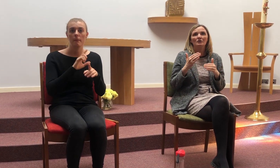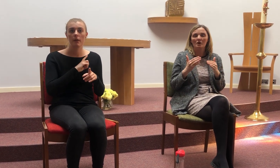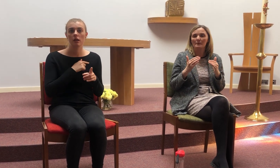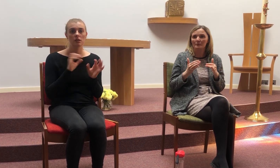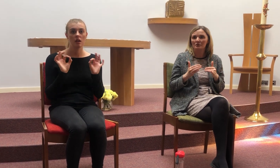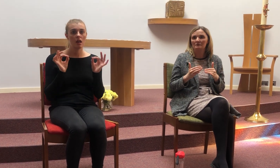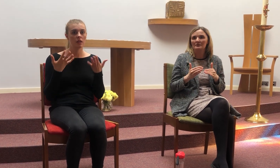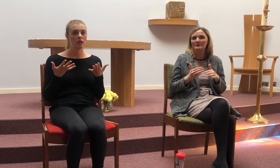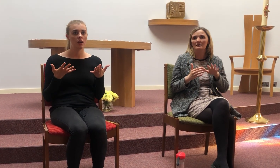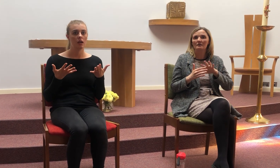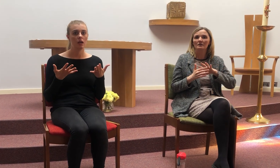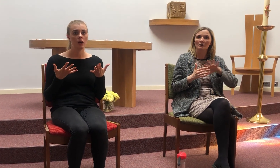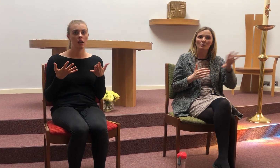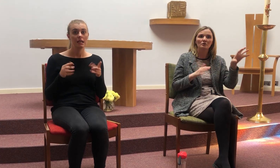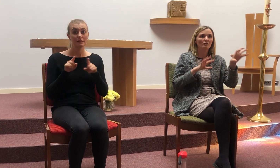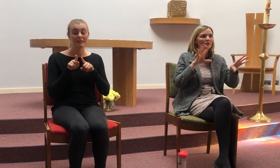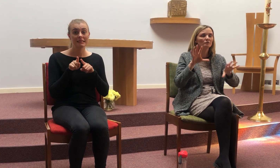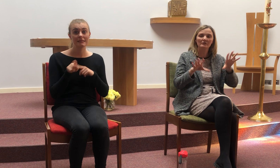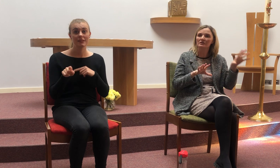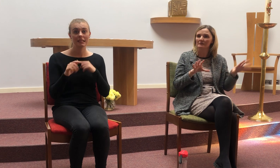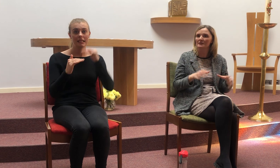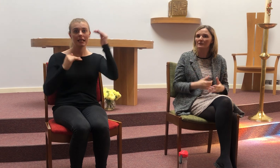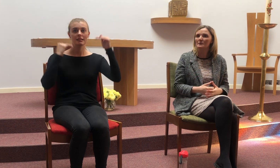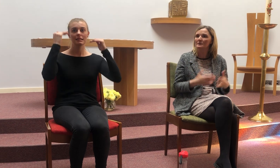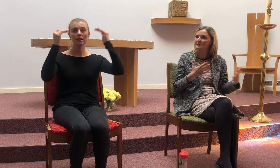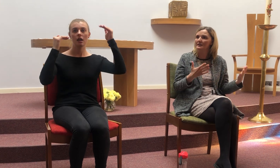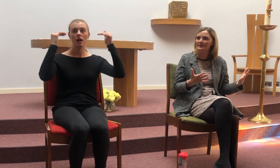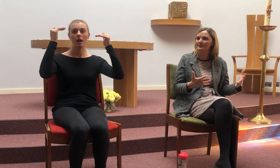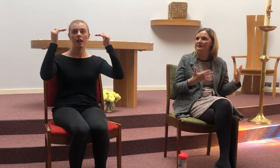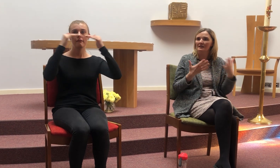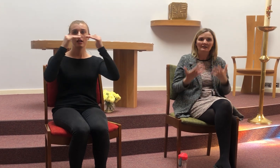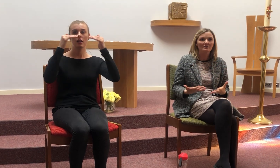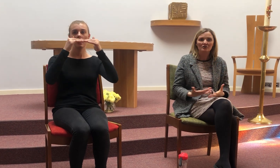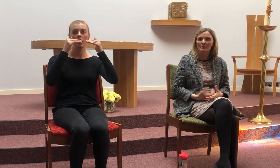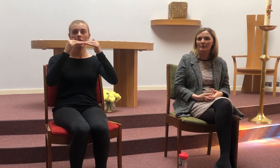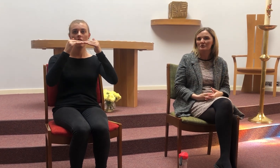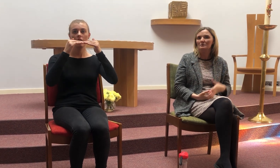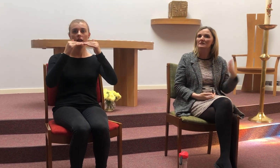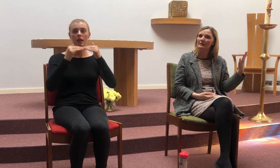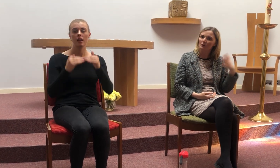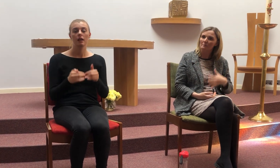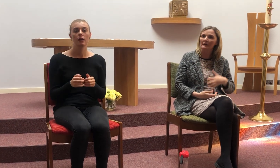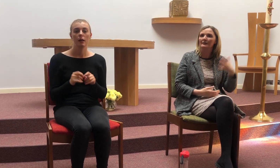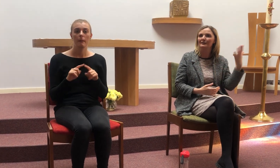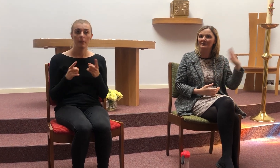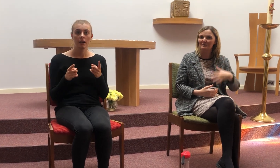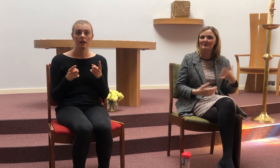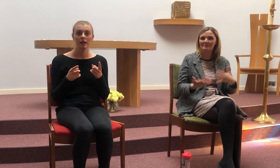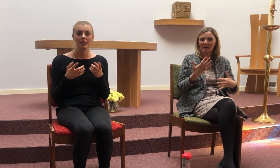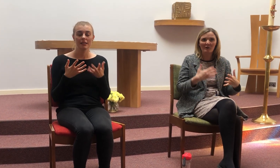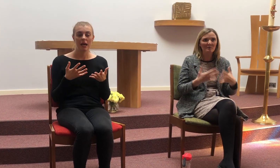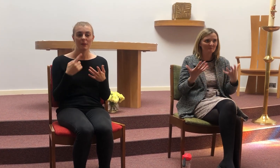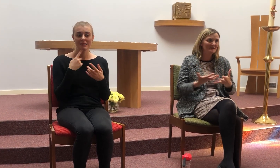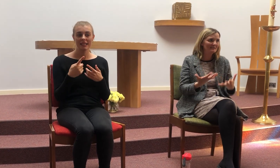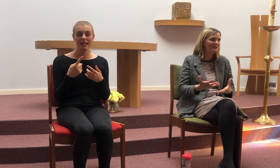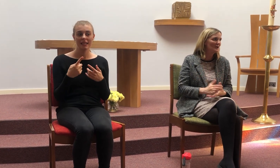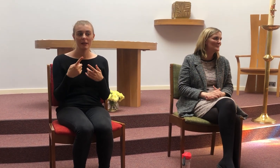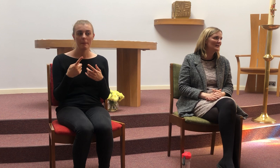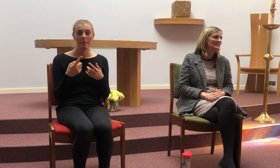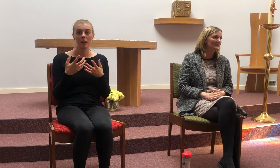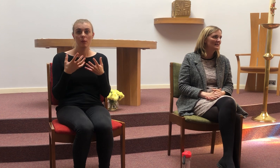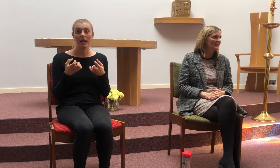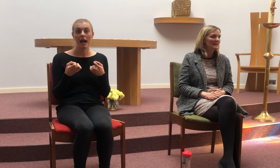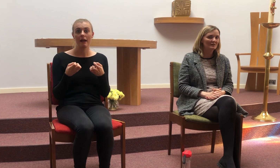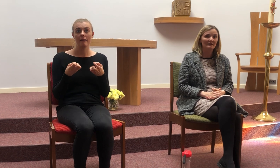any job opportunities, we're trying to reach out to deaf people to say, listen, there's a job opportunity now, come back, come back home, take the